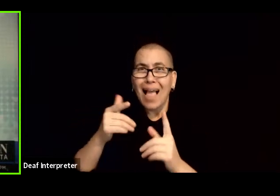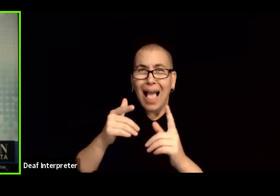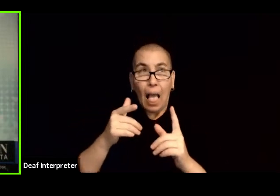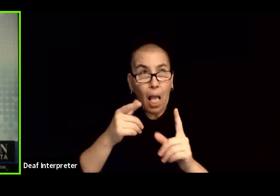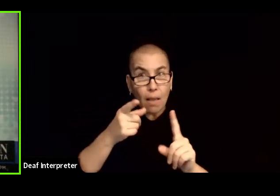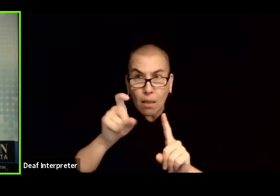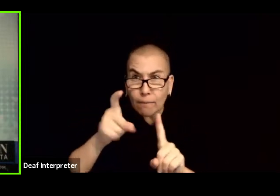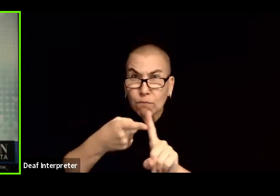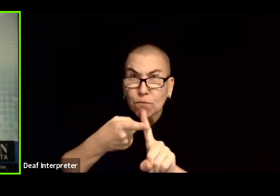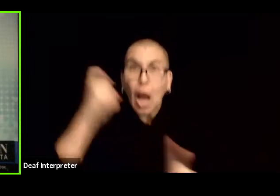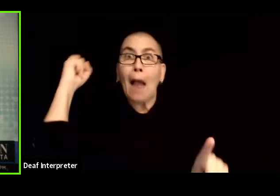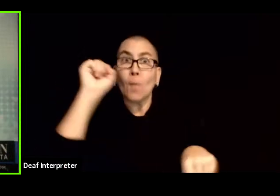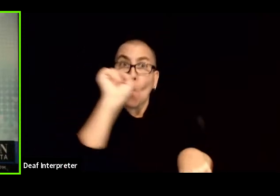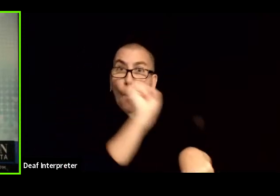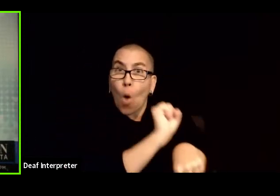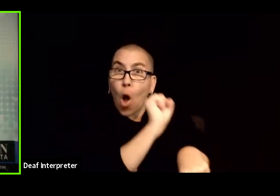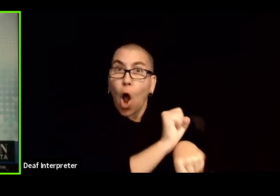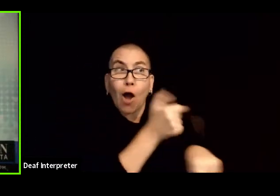community.